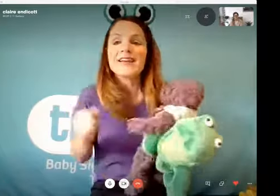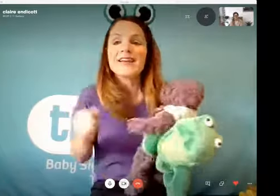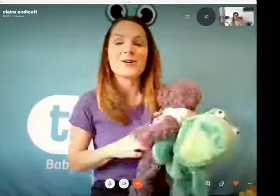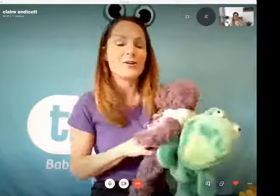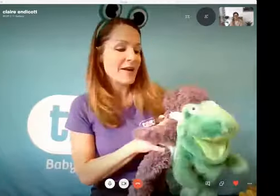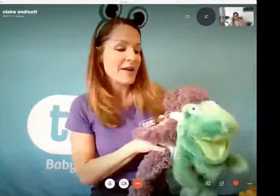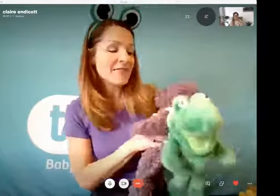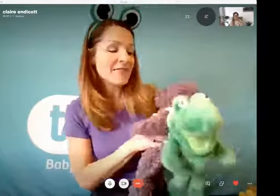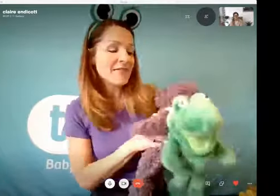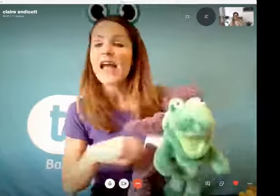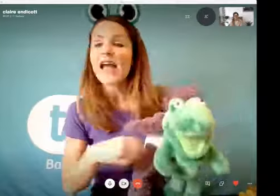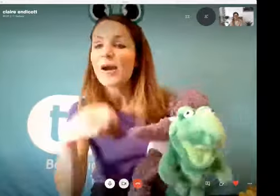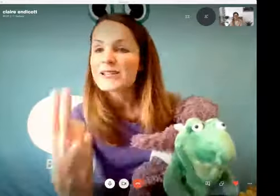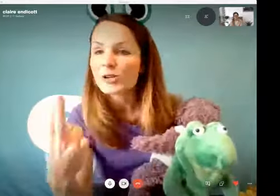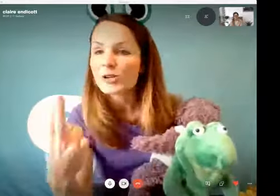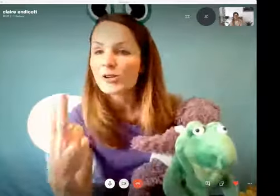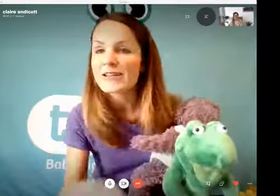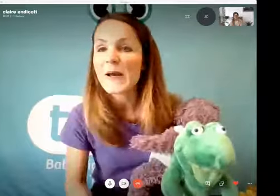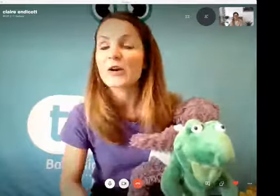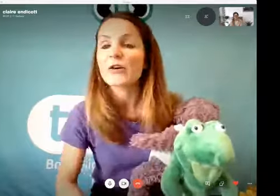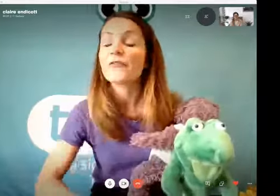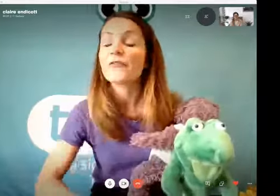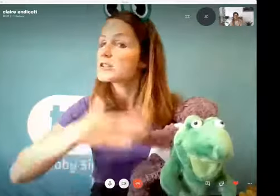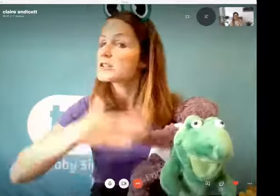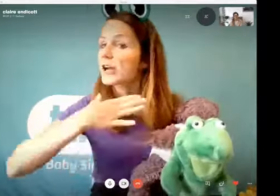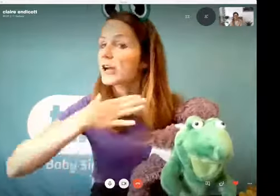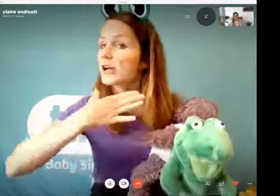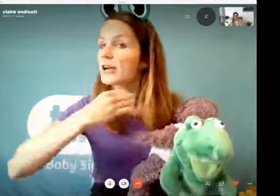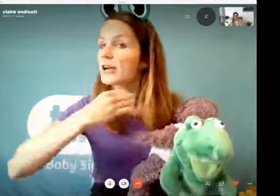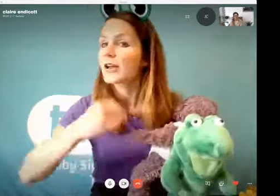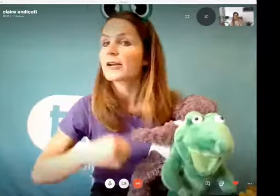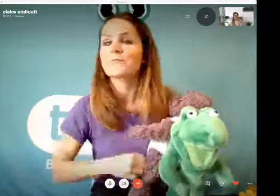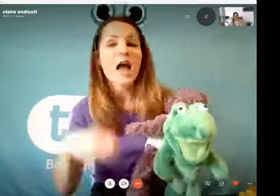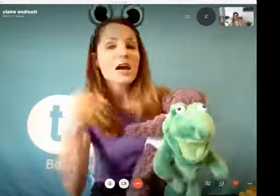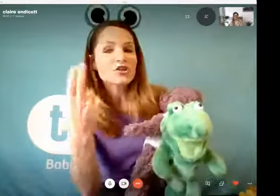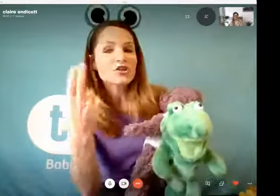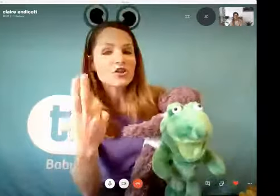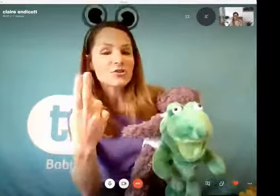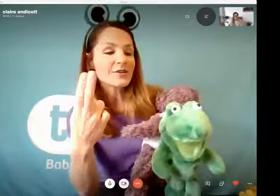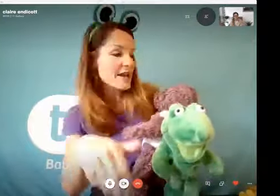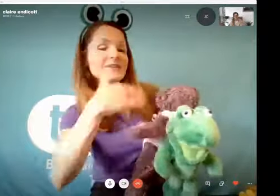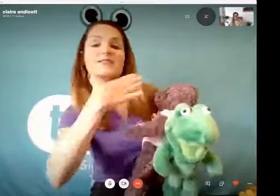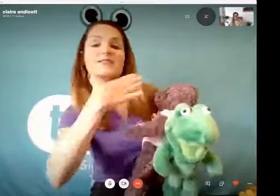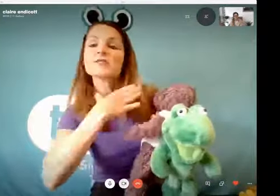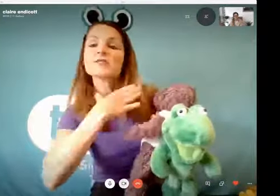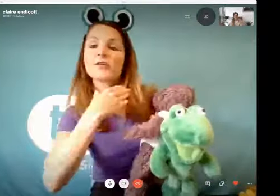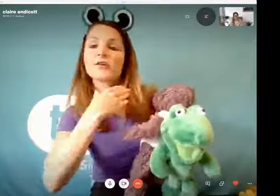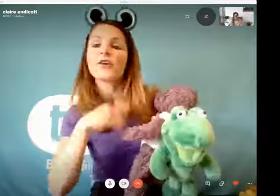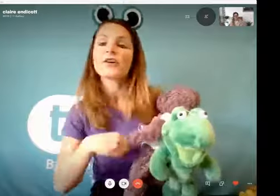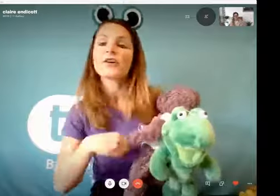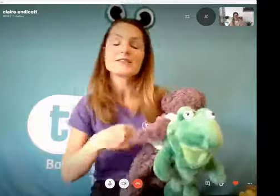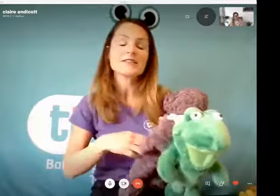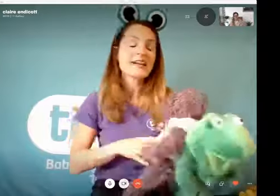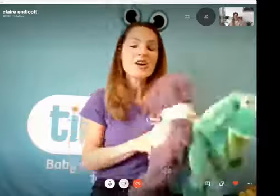Then there was 2 green speckled frogs. Glug, glug. 2 little speckled frogs sat on a